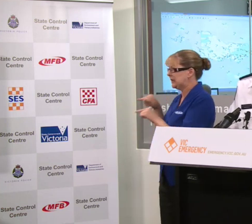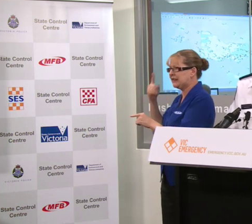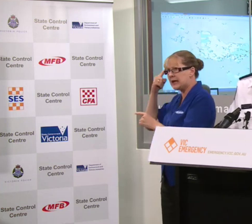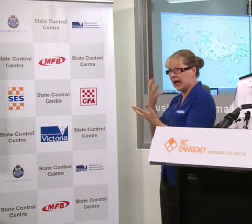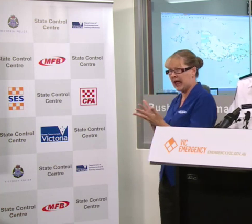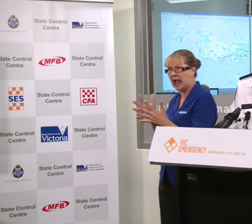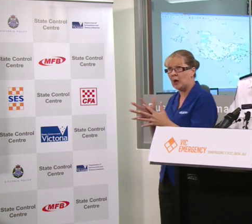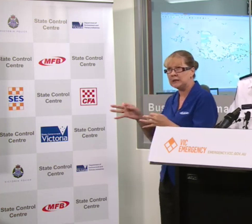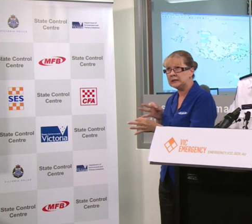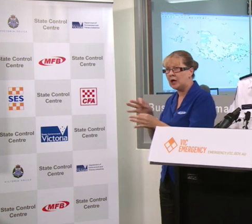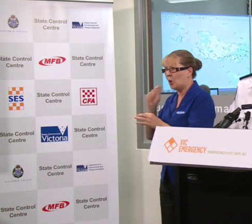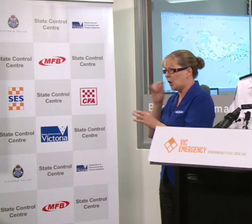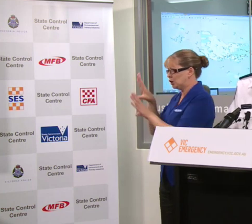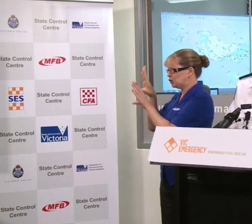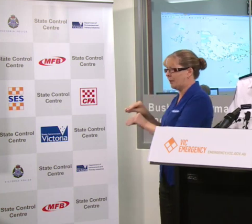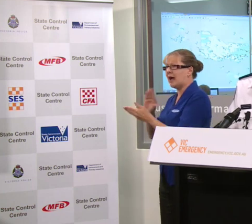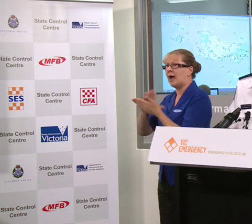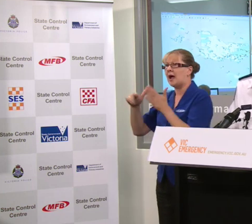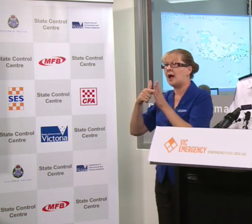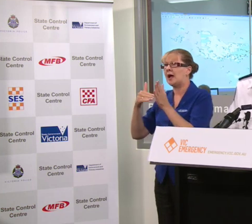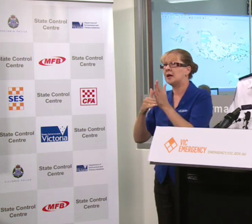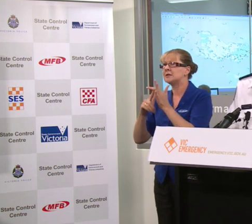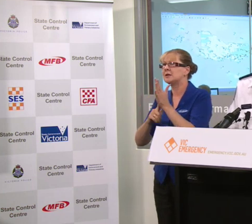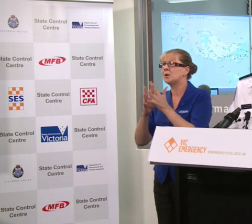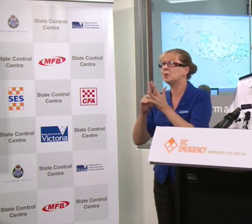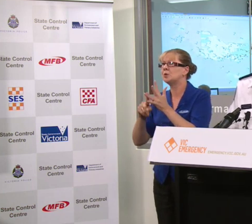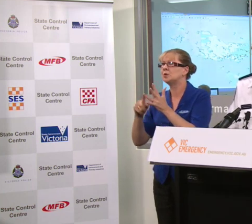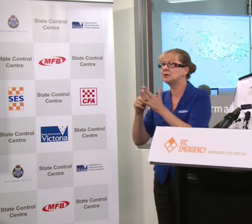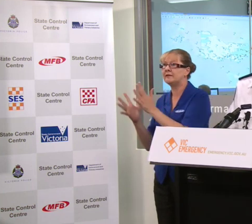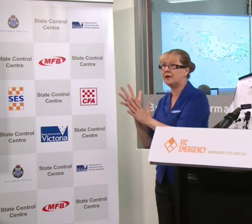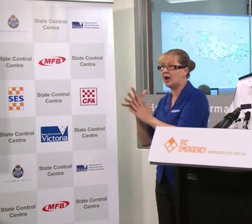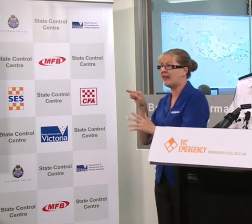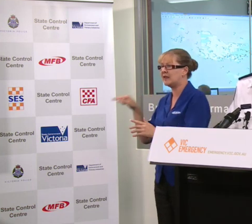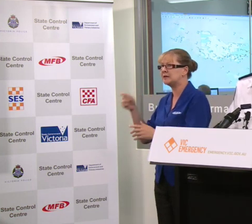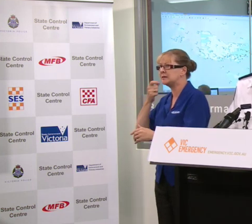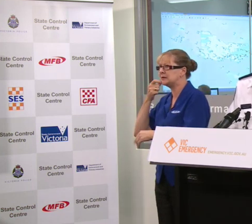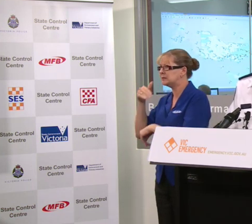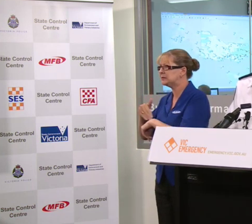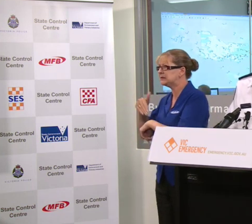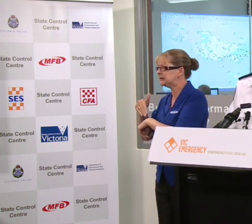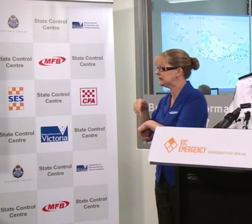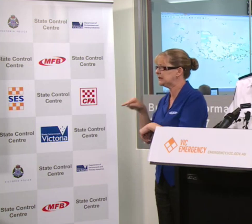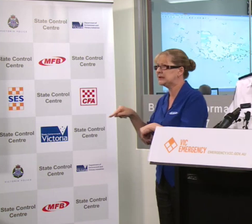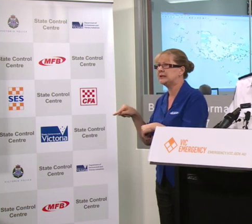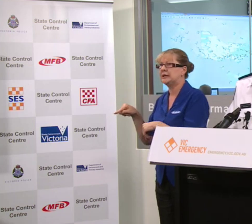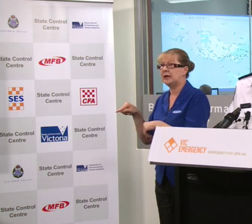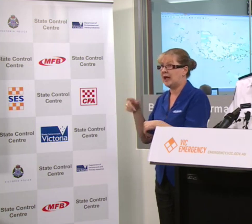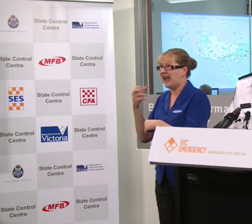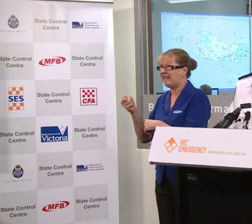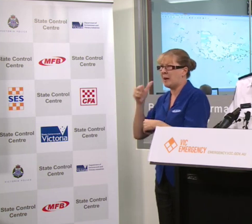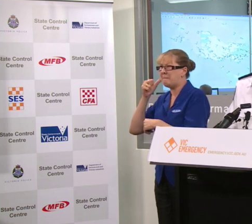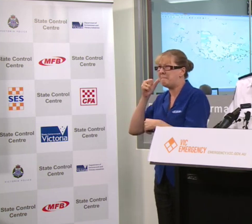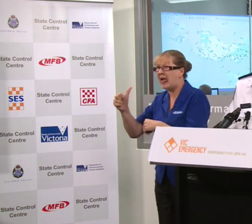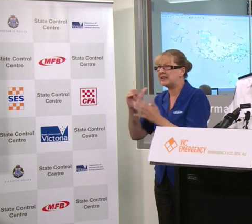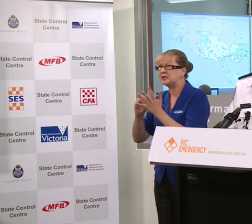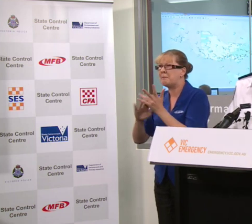of how we will actually stop that fire. And that in itself is a problem in the sense that it is putting significant black smoke over